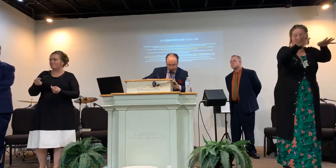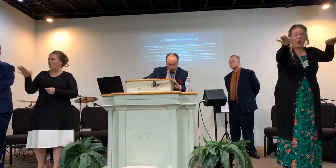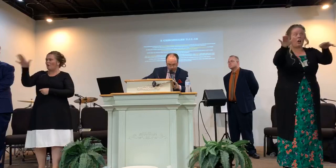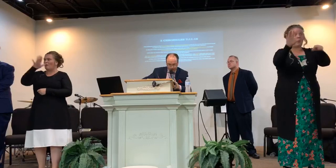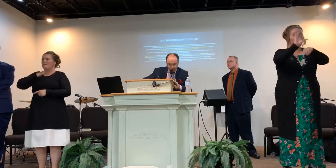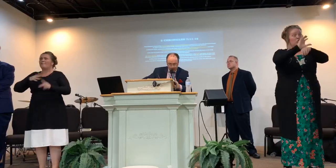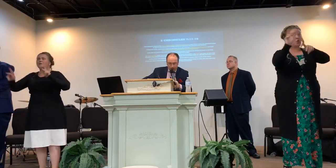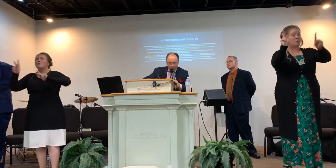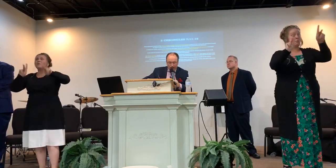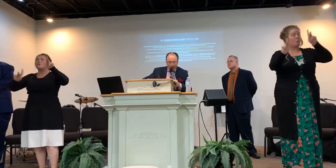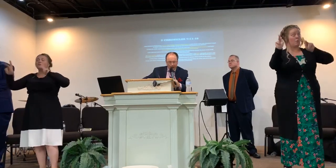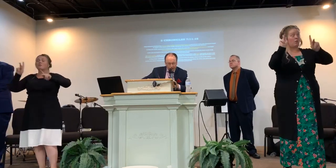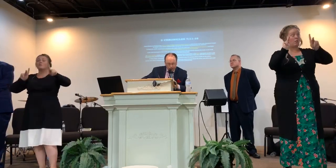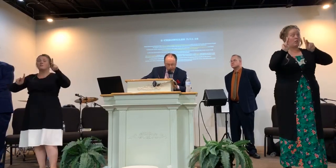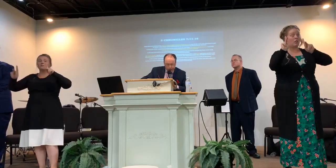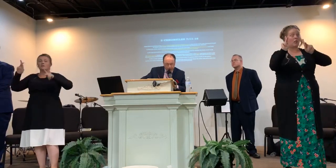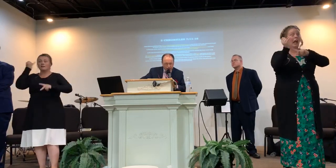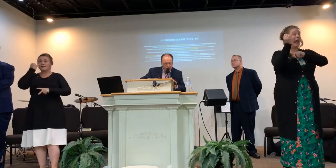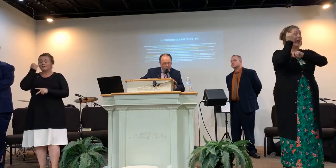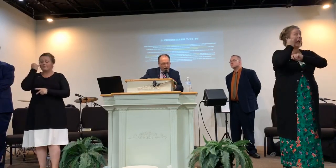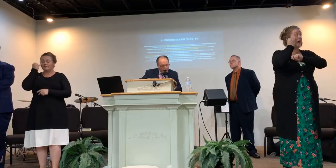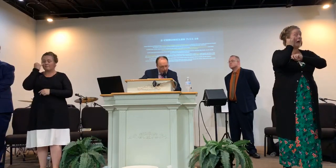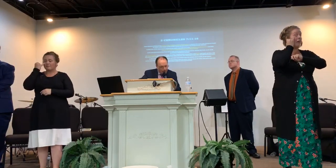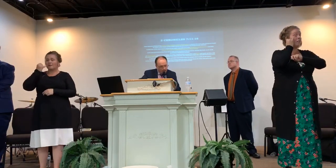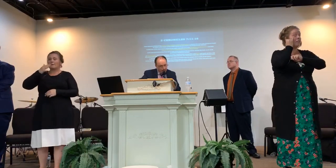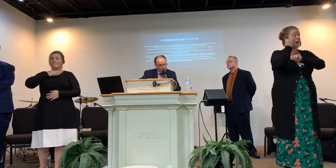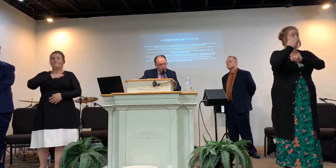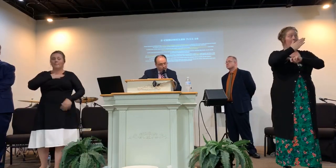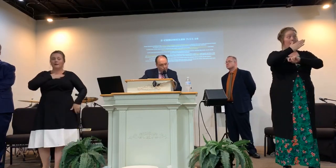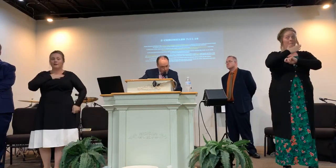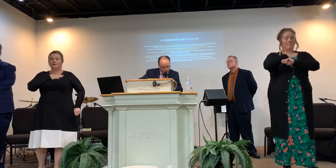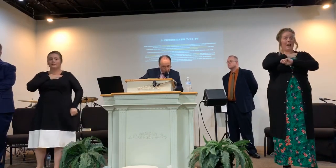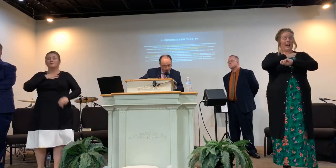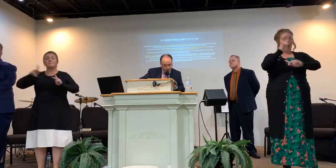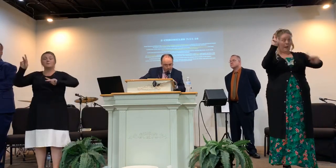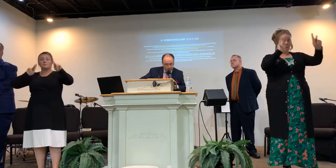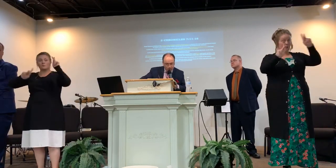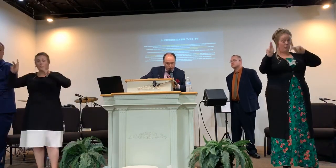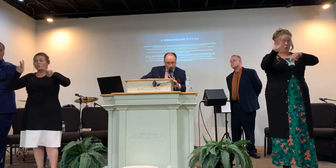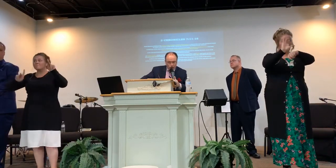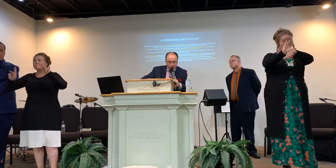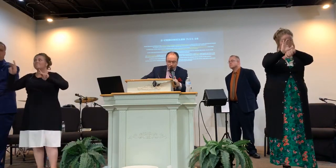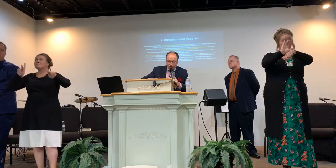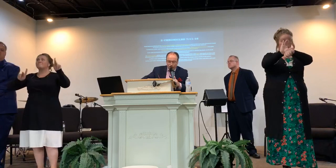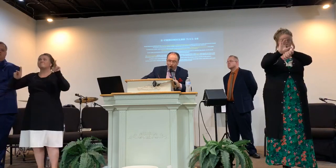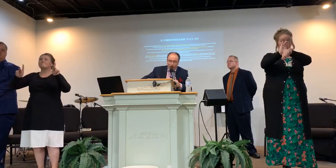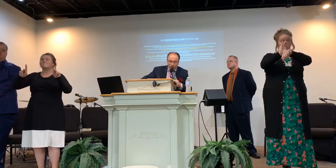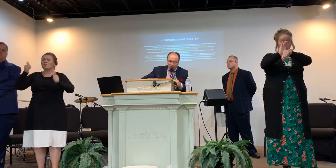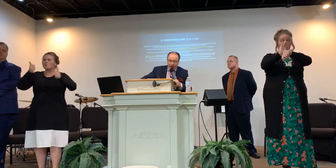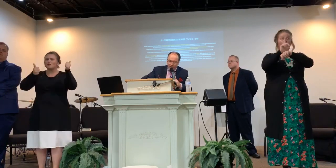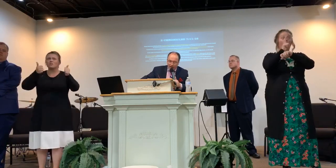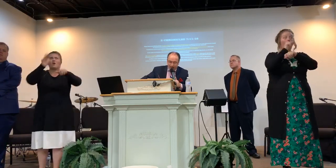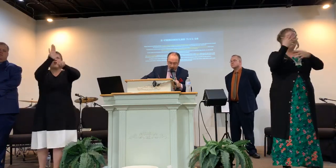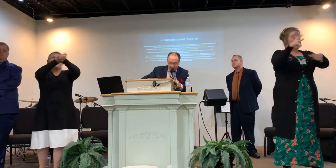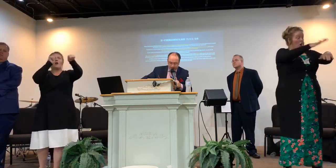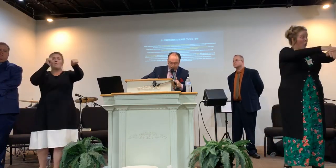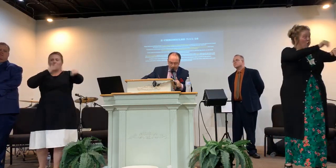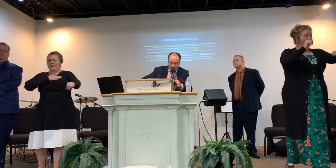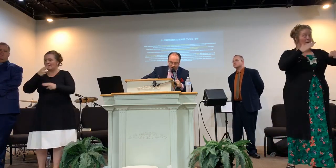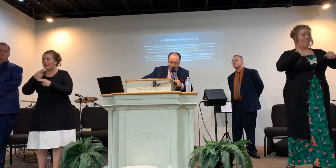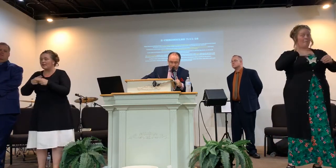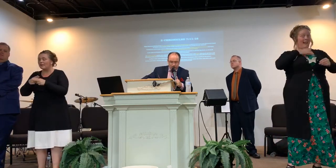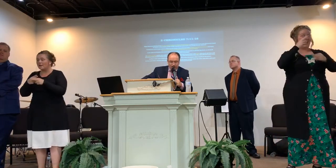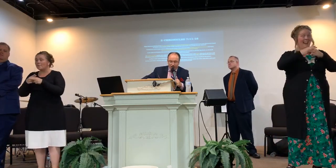people. If my people, which are called by my